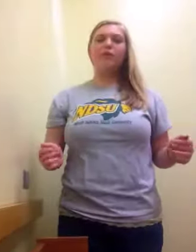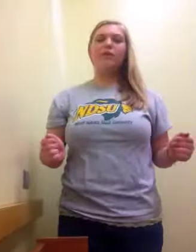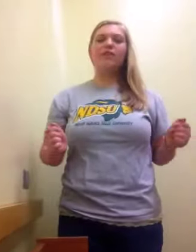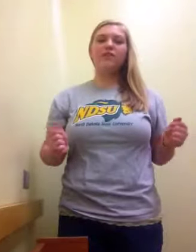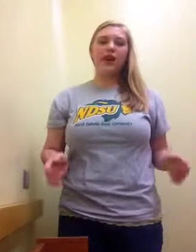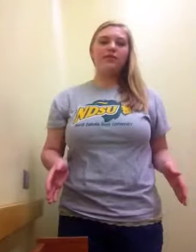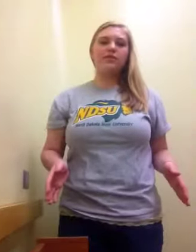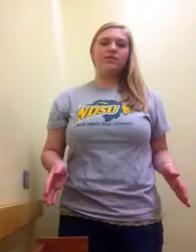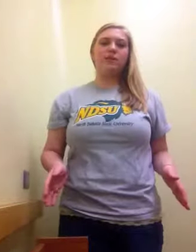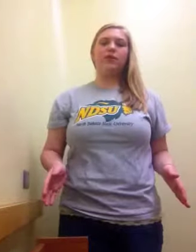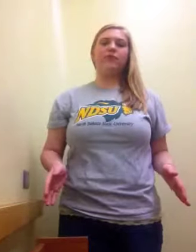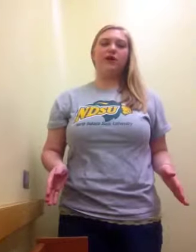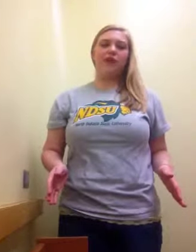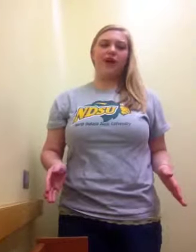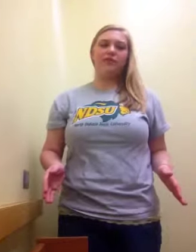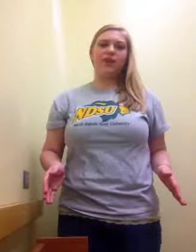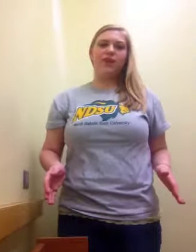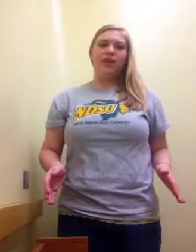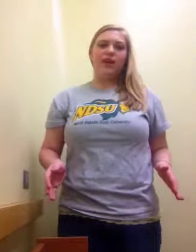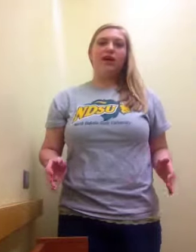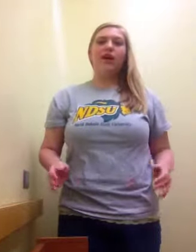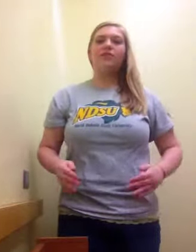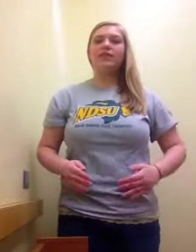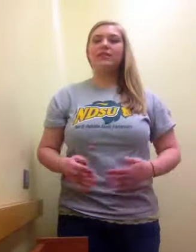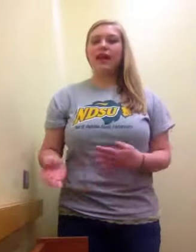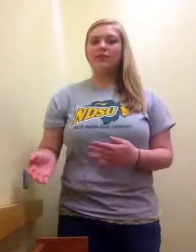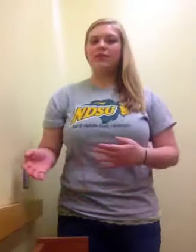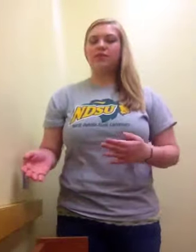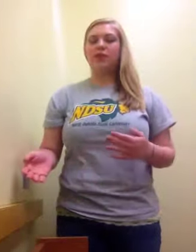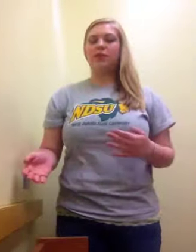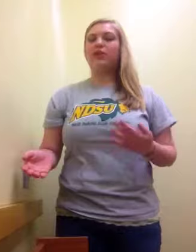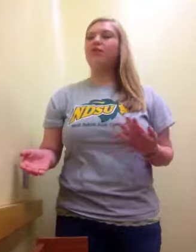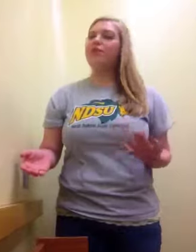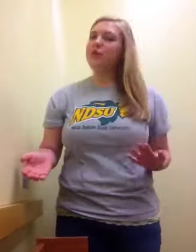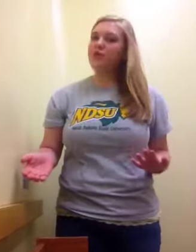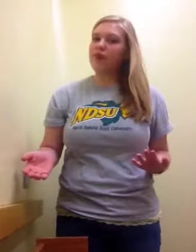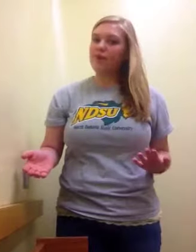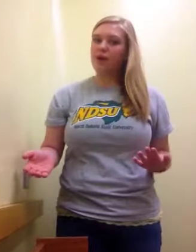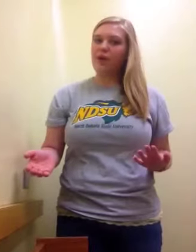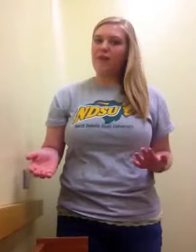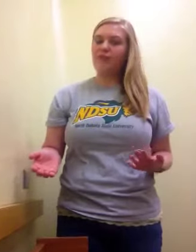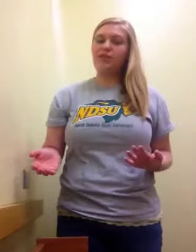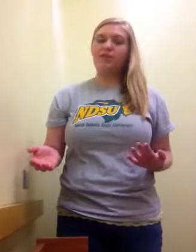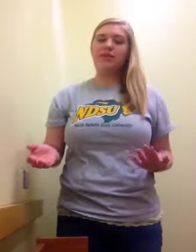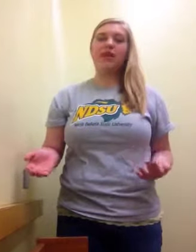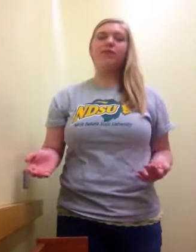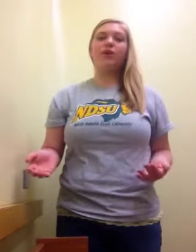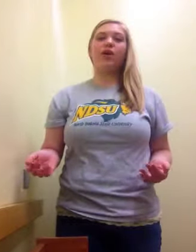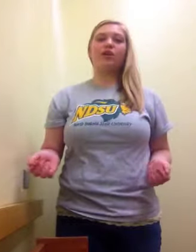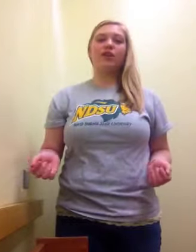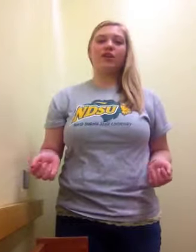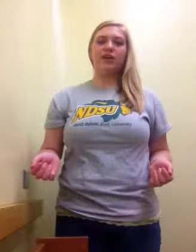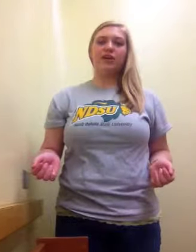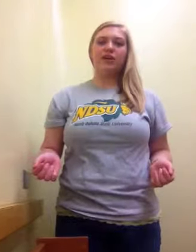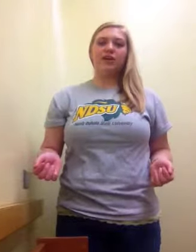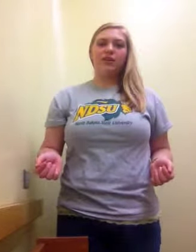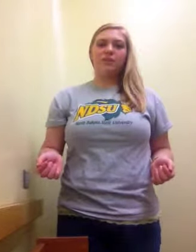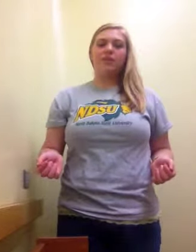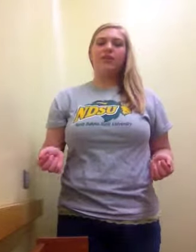We meet thousands of people throughout our lives, and of these thousands of people, a few of them are bound to be deaf or hard of hearing. This